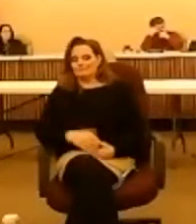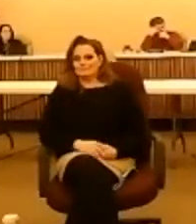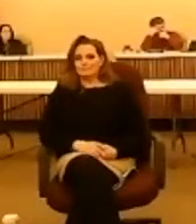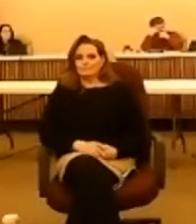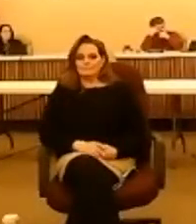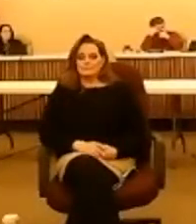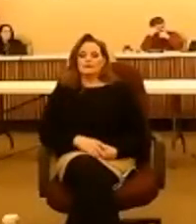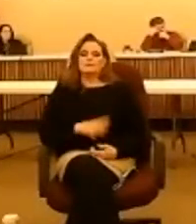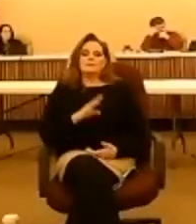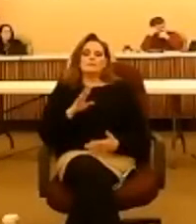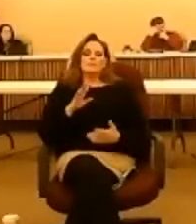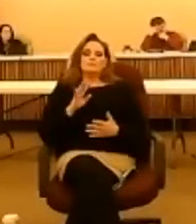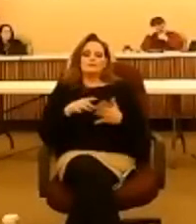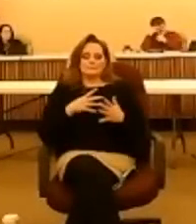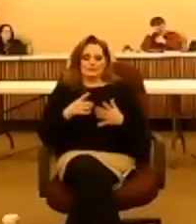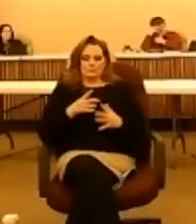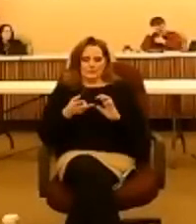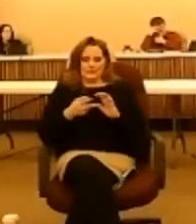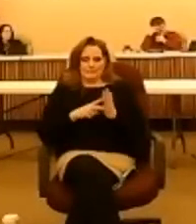the scheduling.